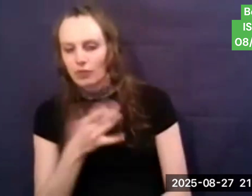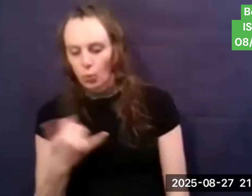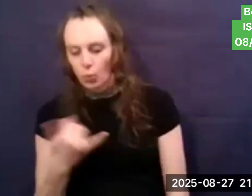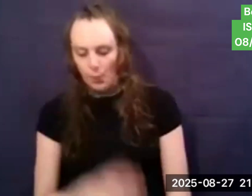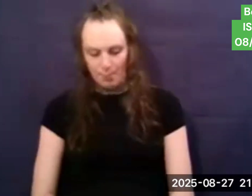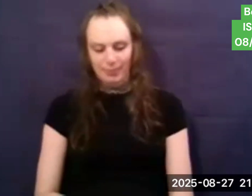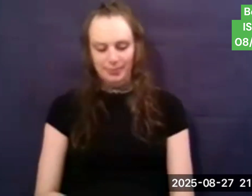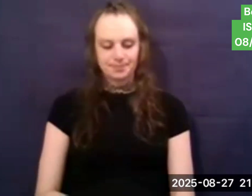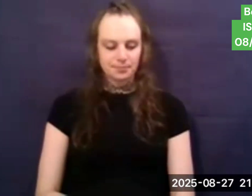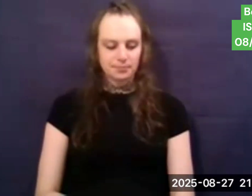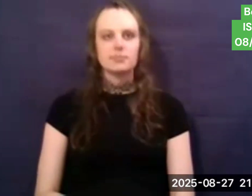so